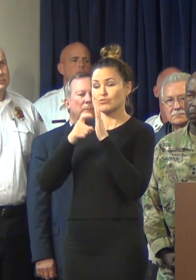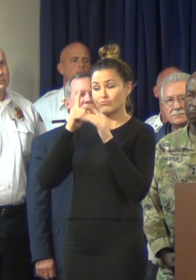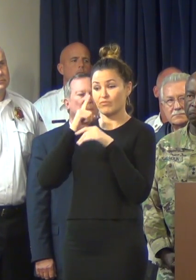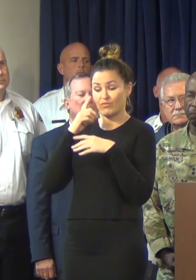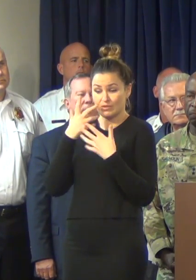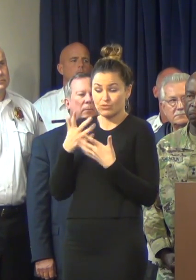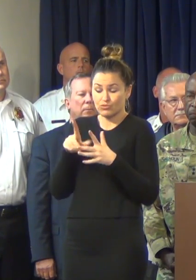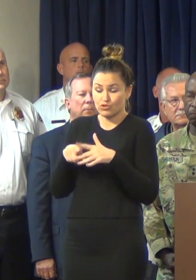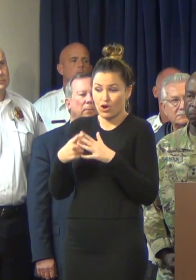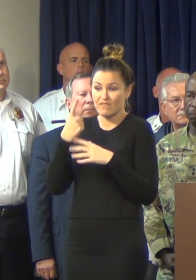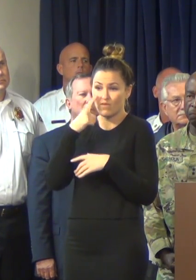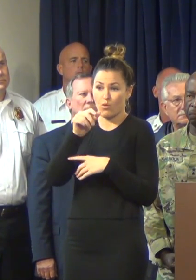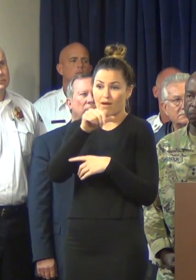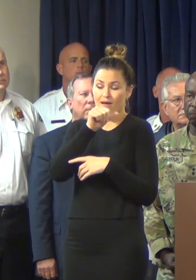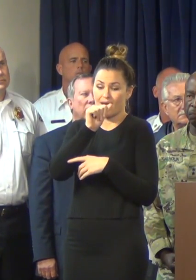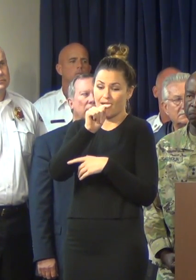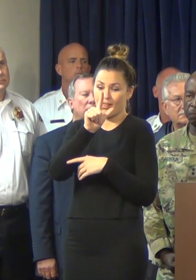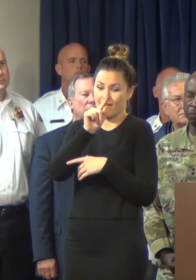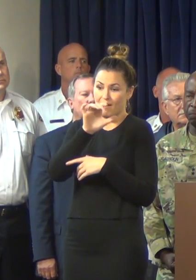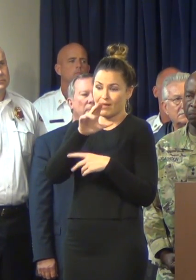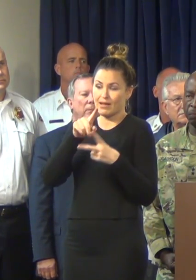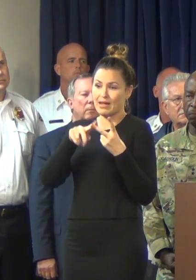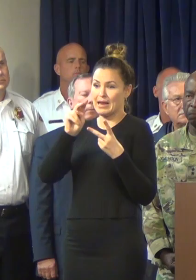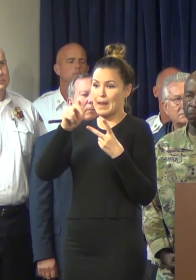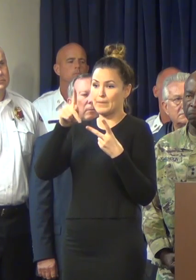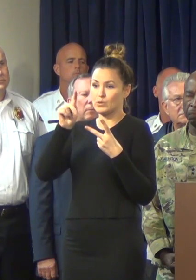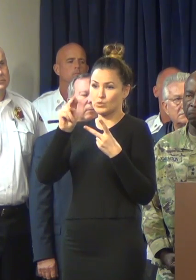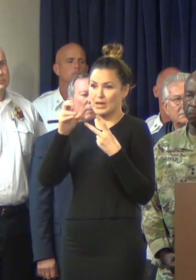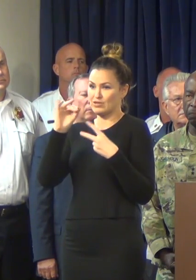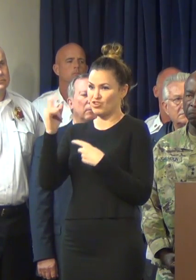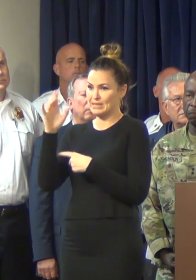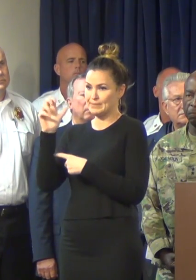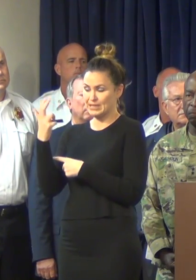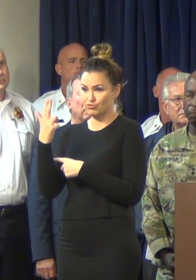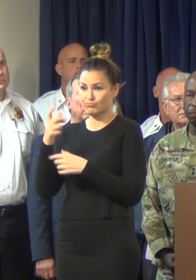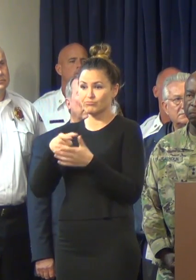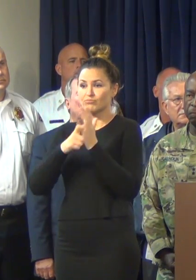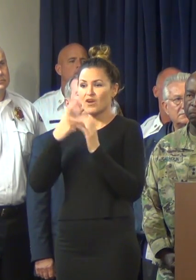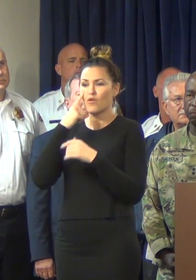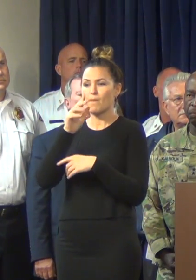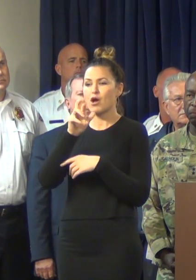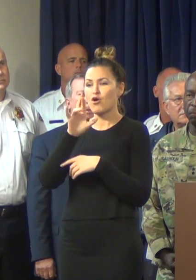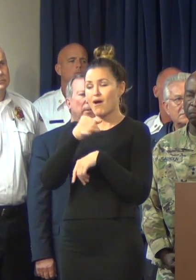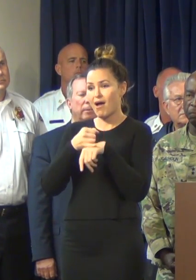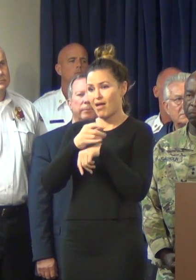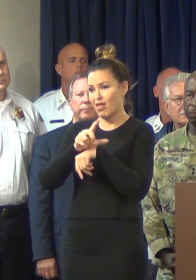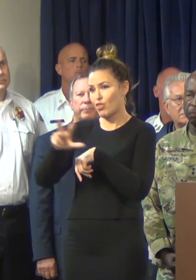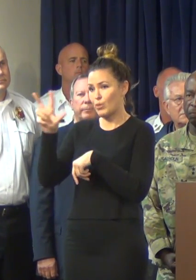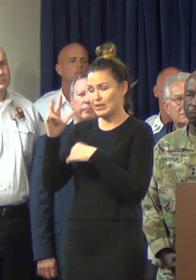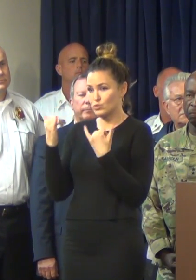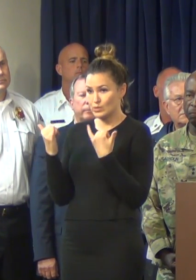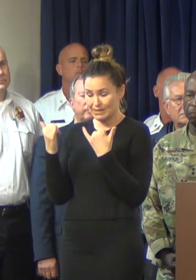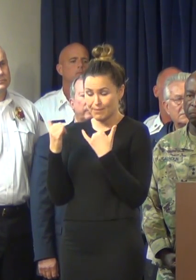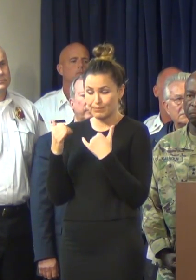Jacksonville Beach, Atlantic Beach, and Neptune Beach. Brevard County, mandatory evacuations for barrier islands at 3 p.m.